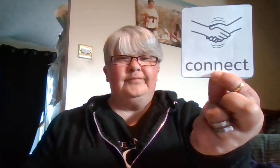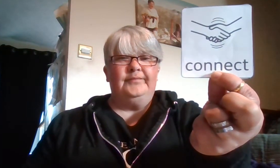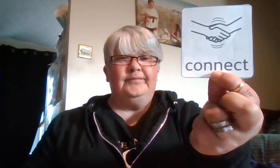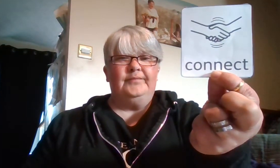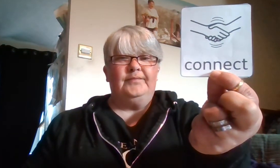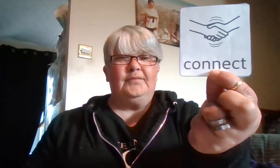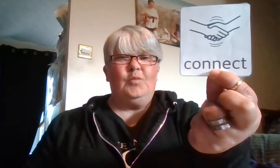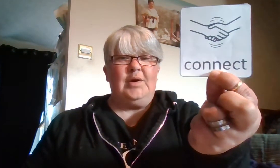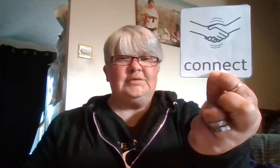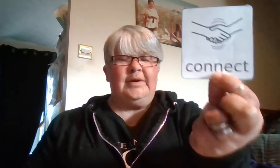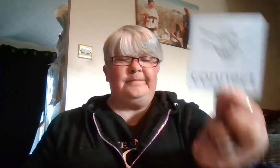Well done!